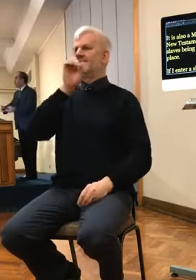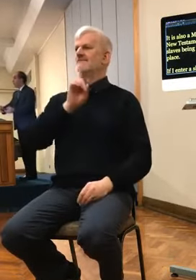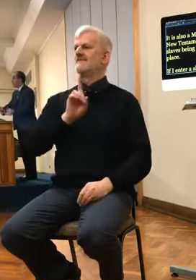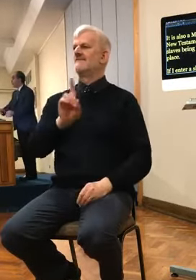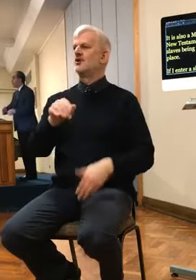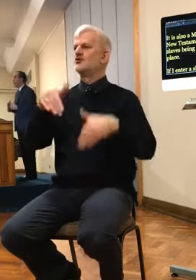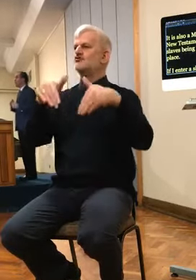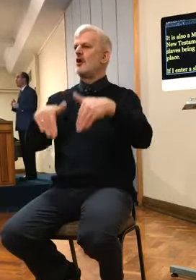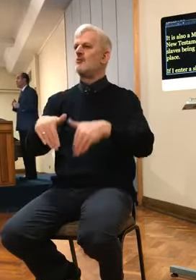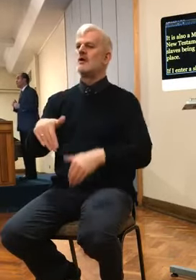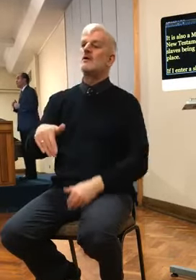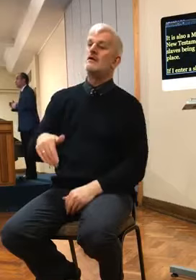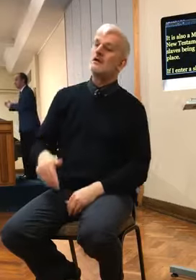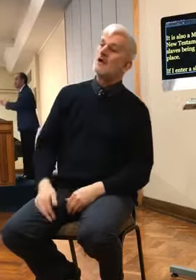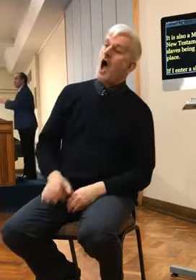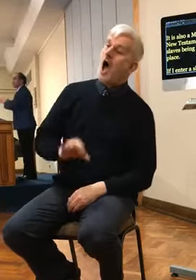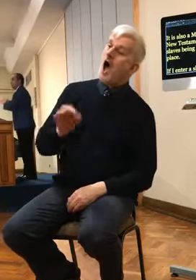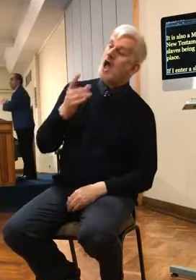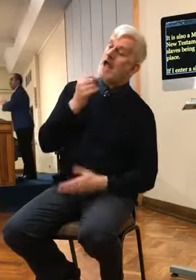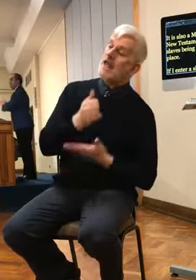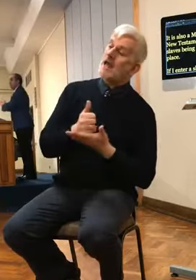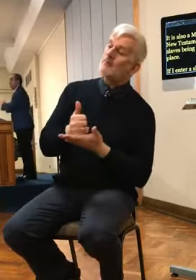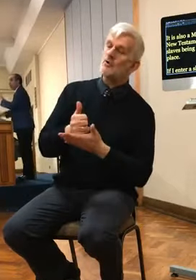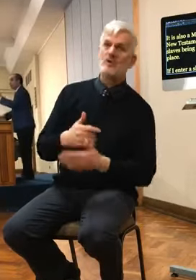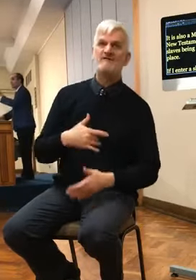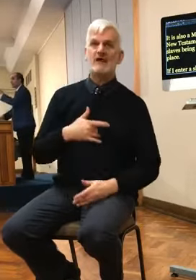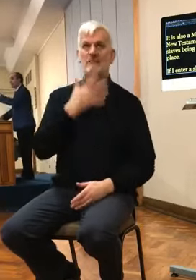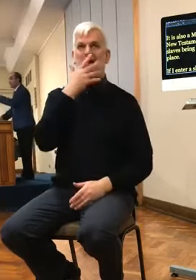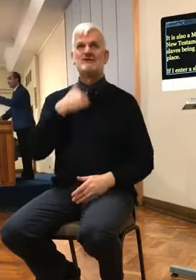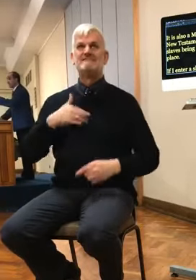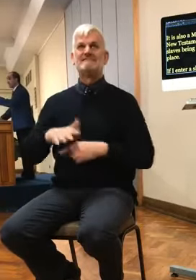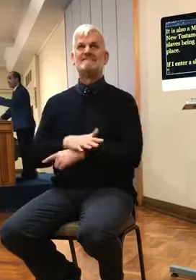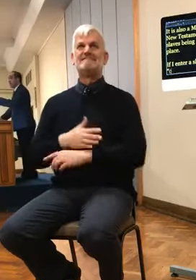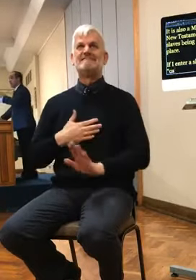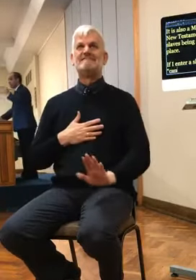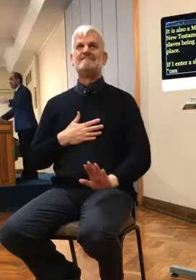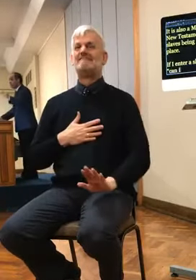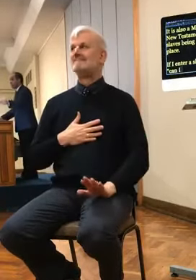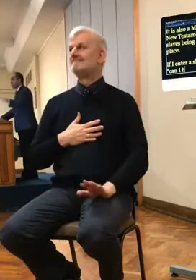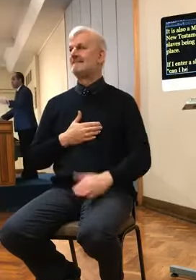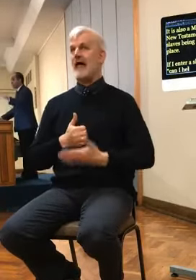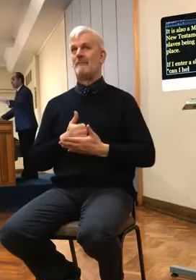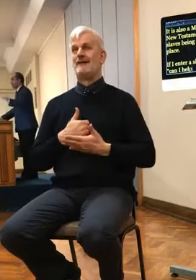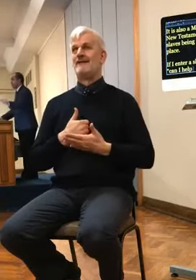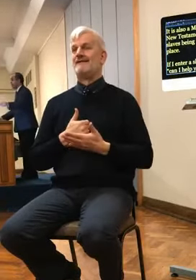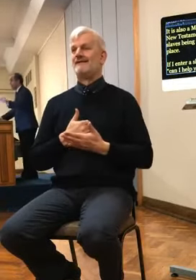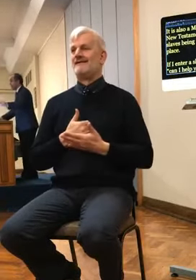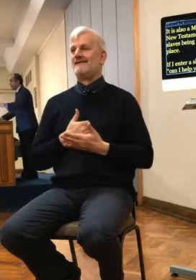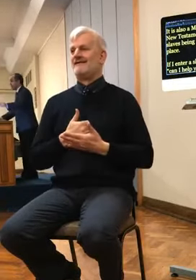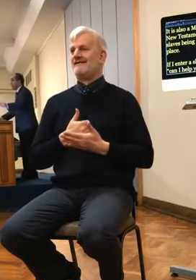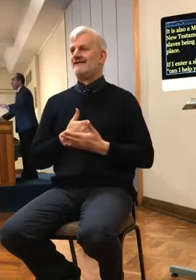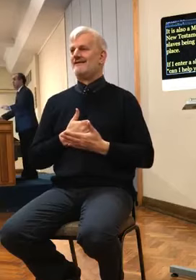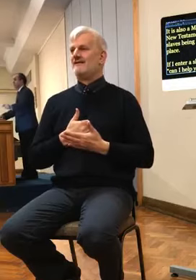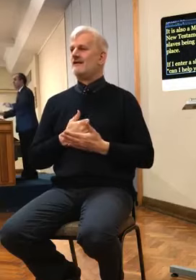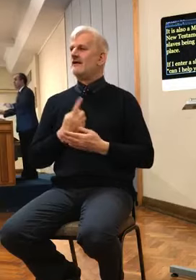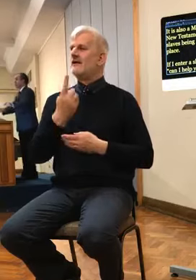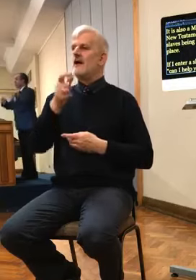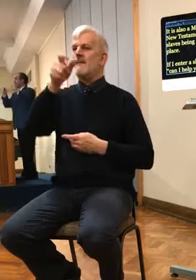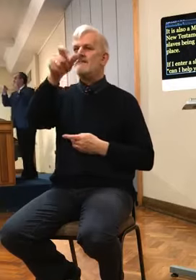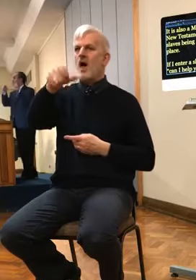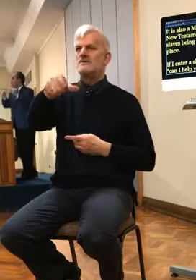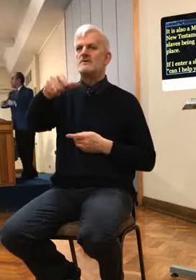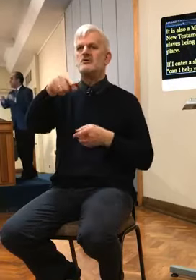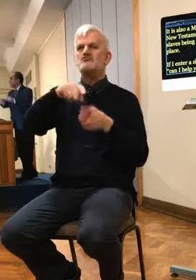me, can I help you? I feel embarrassed and I want to leave. But the idea, that person, that seller